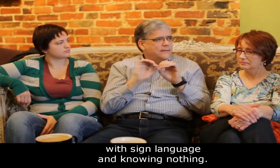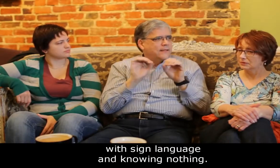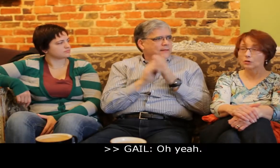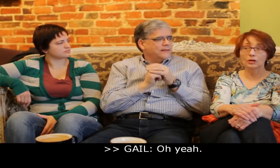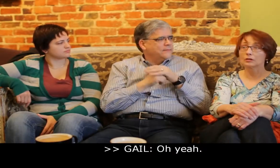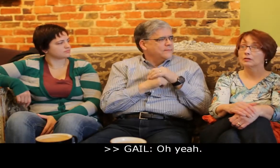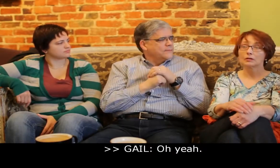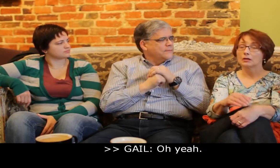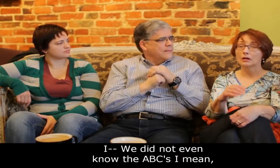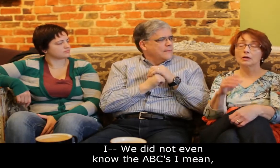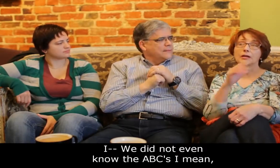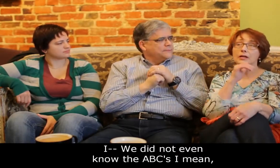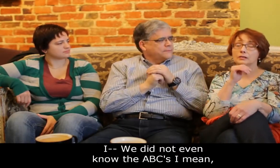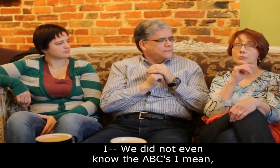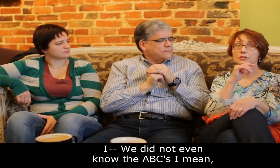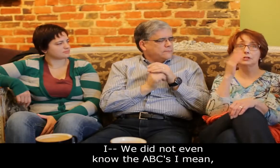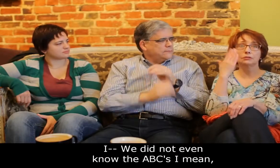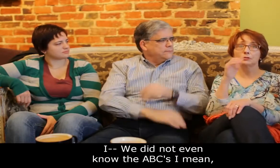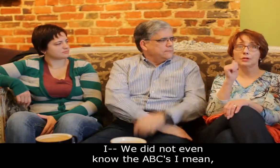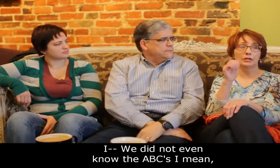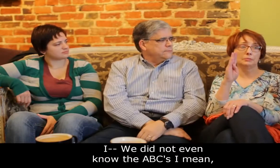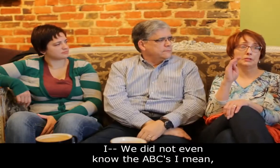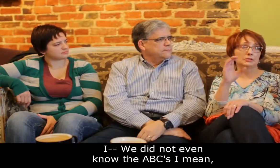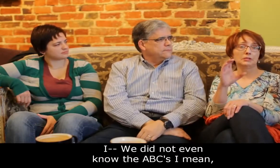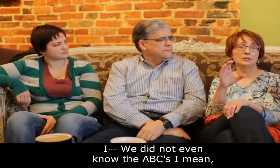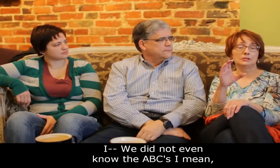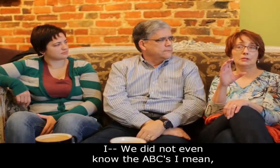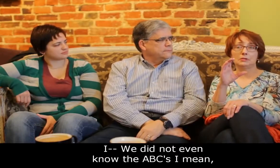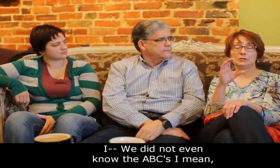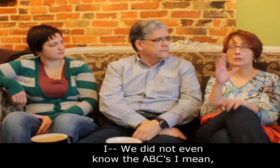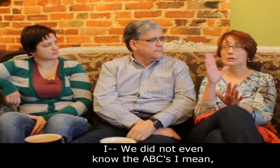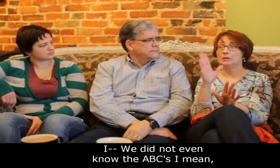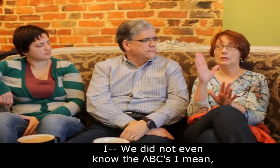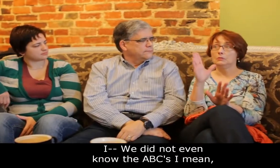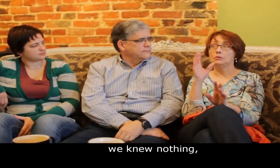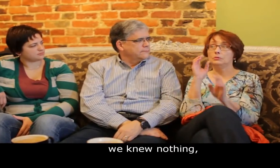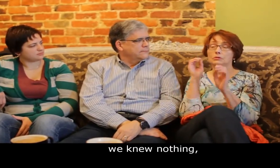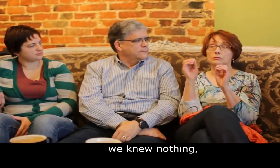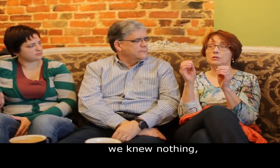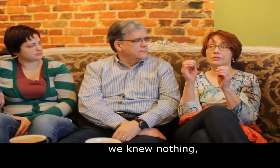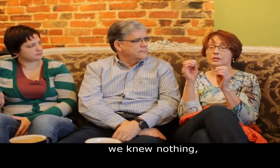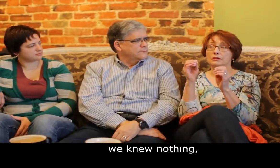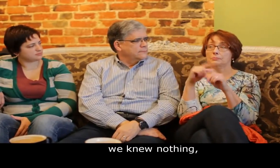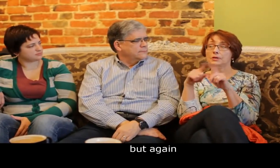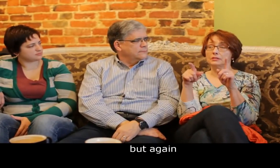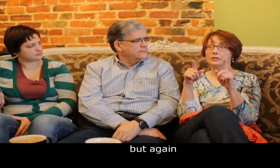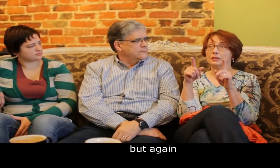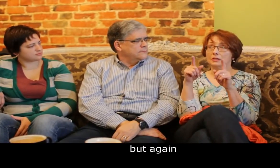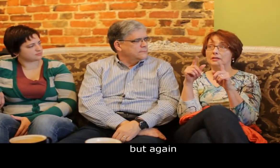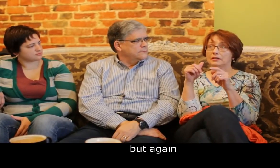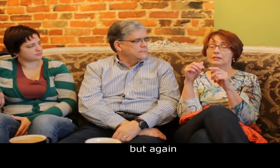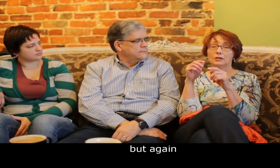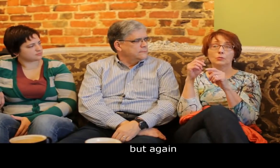Oh yeah, we didn't even know the ABCs. I mean, we knew nothing. But again,